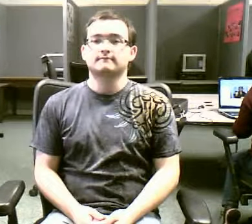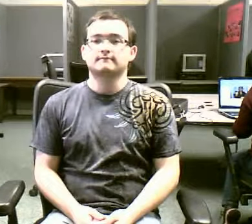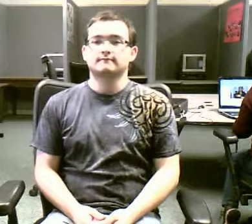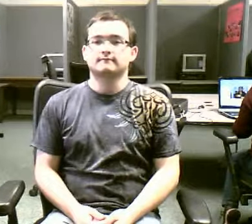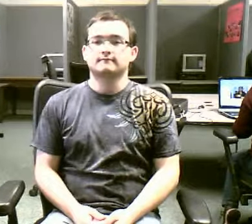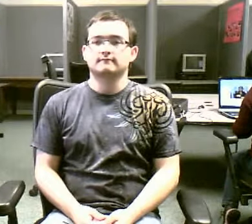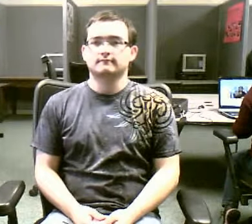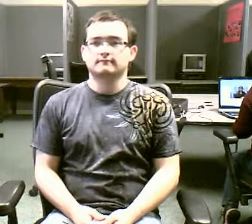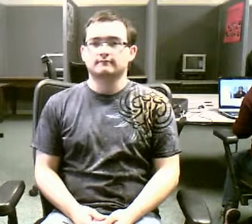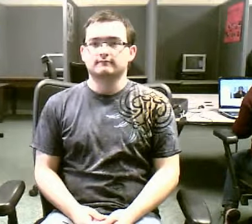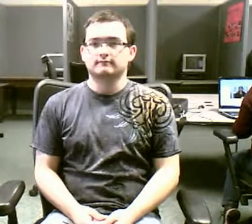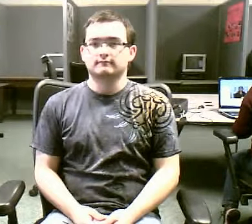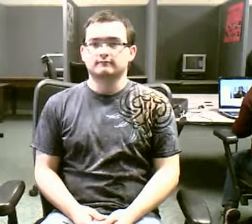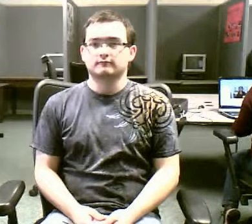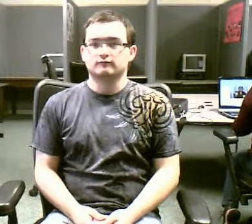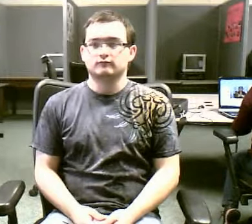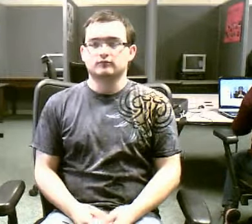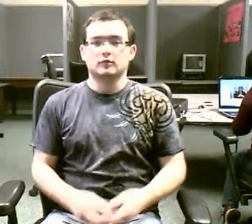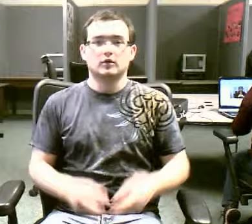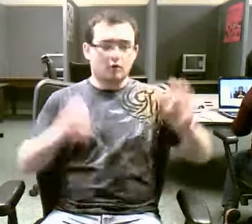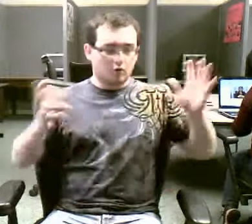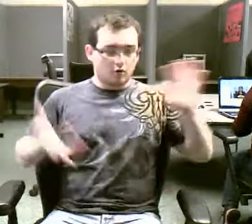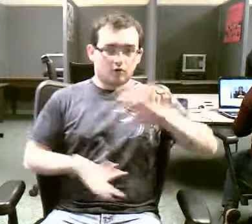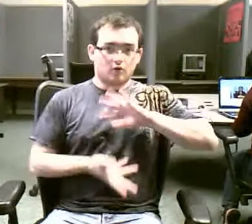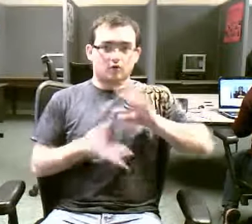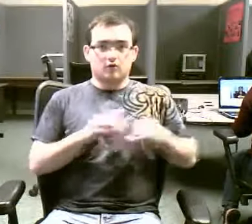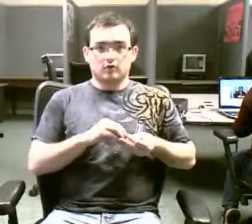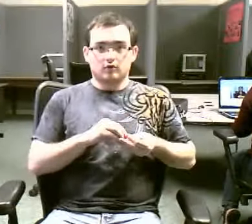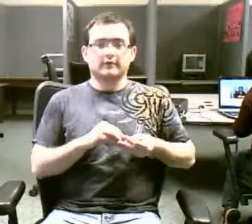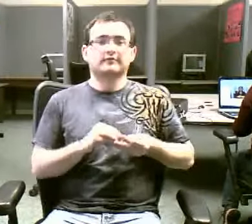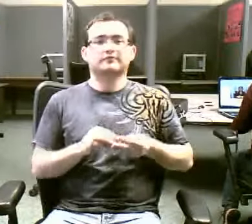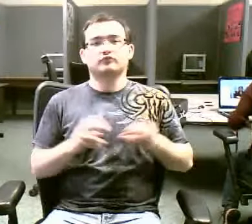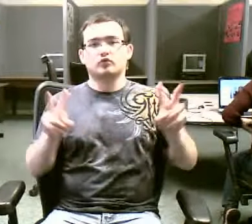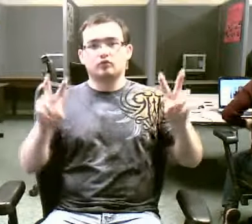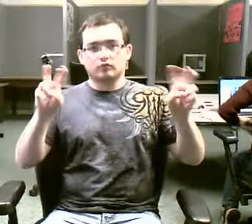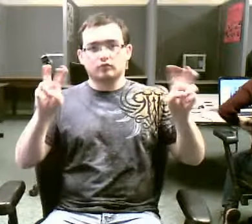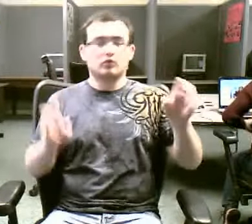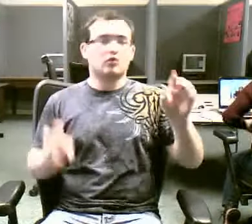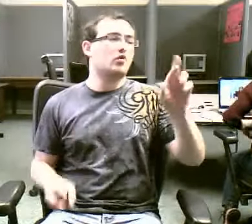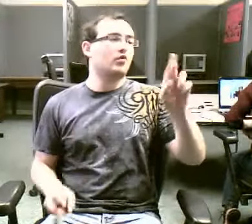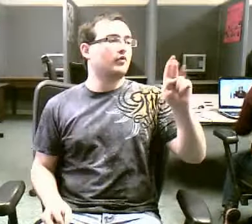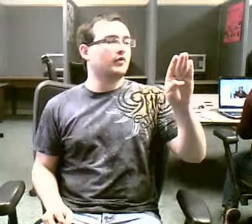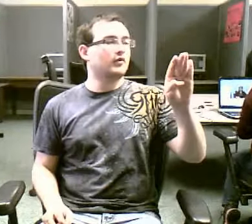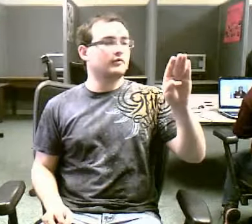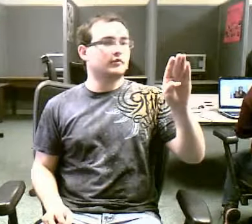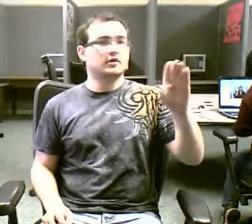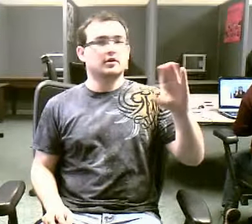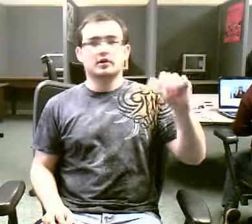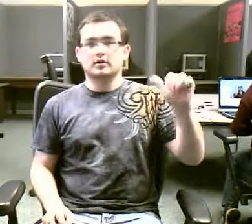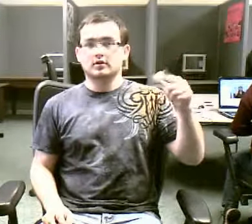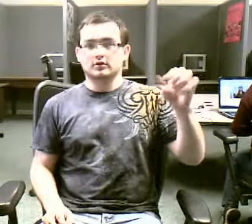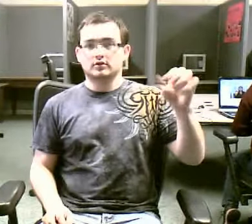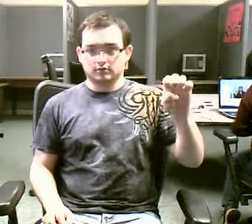as rib cage. Rib cage. Rib cage consists of